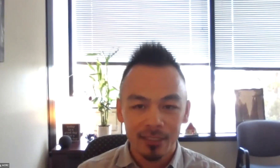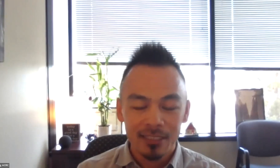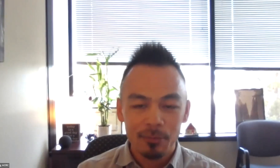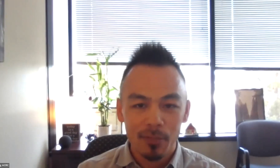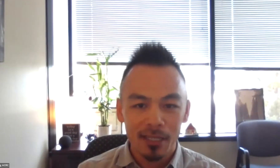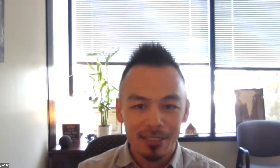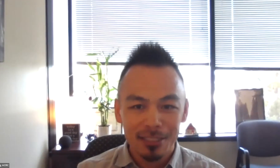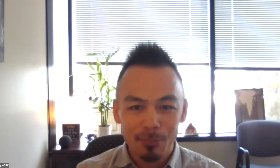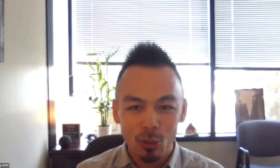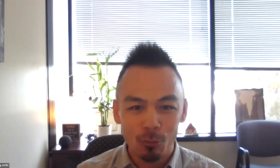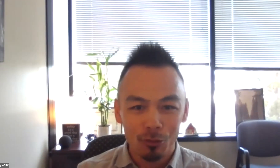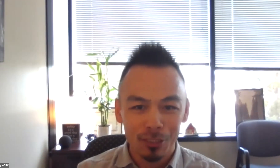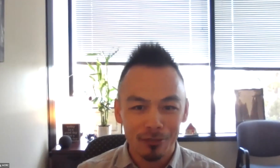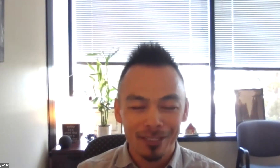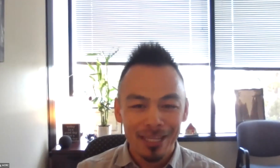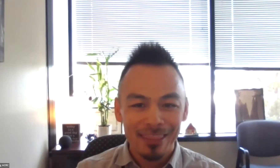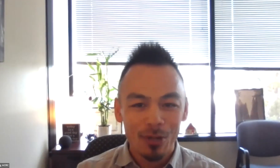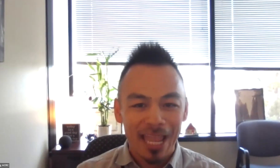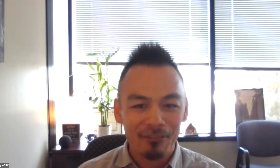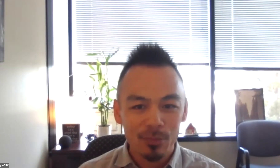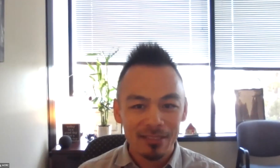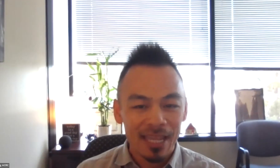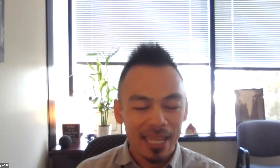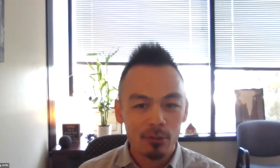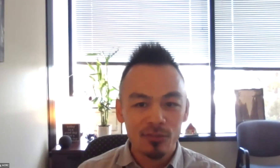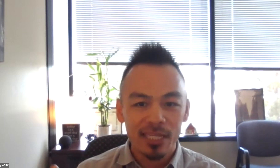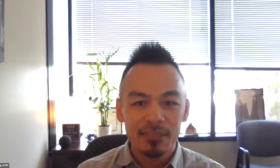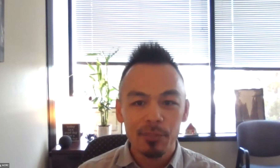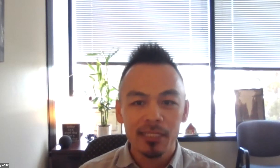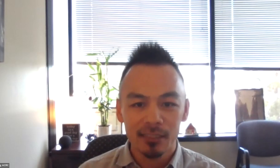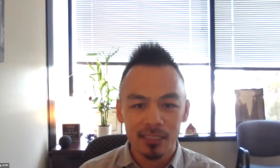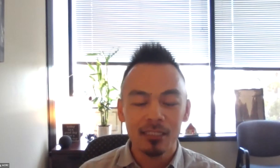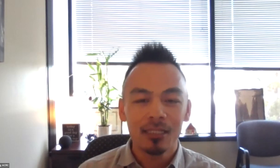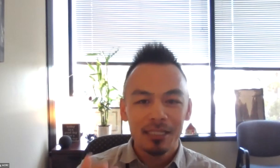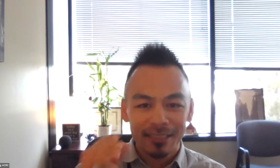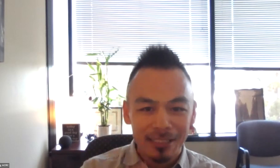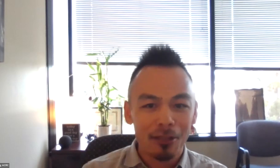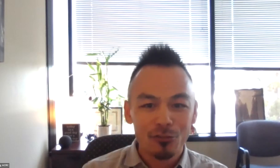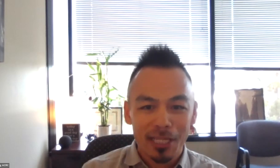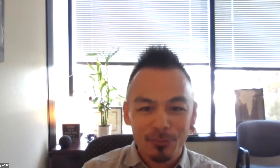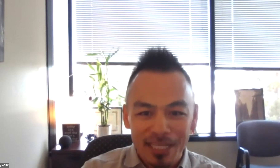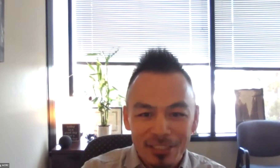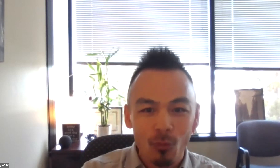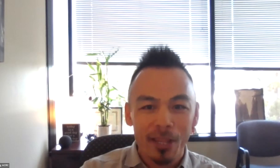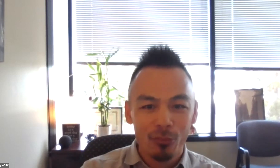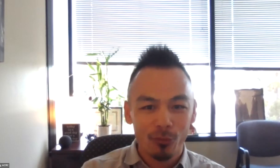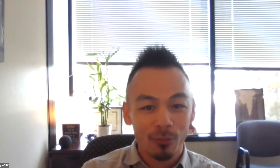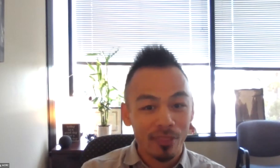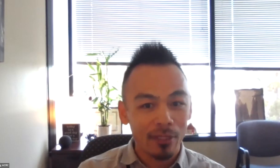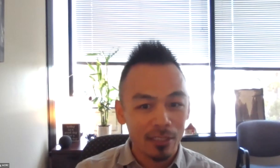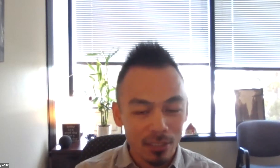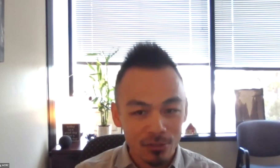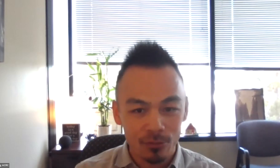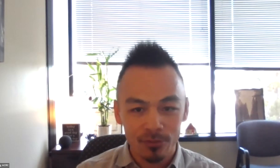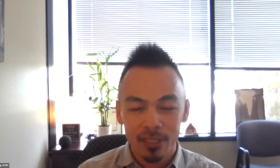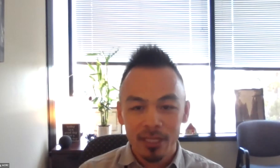client. Keep in mind, it's going to be Uber, Lyft. They will have to be able to independently get on the transportation and ride through it